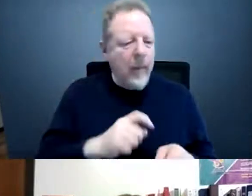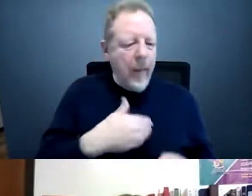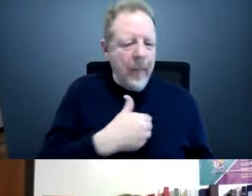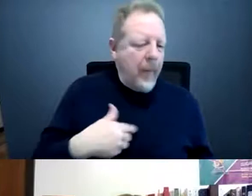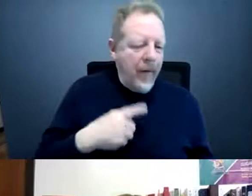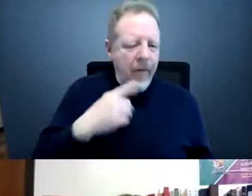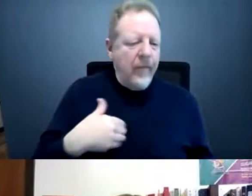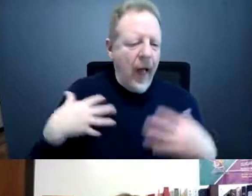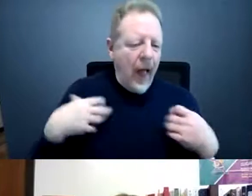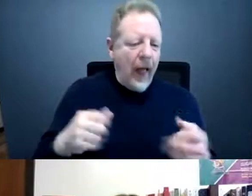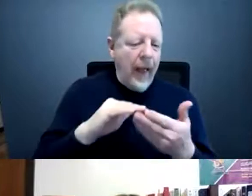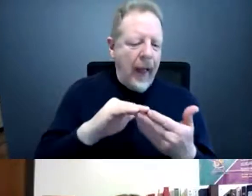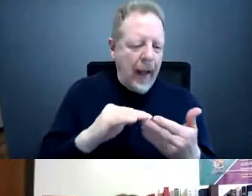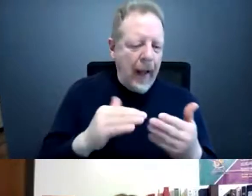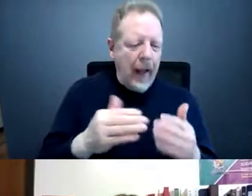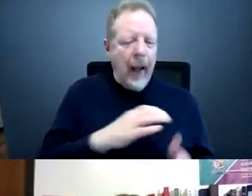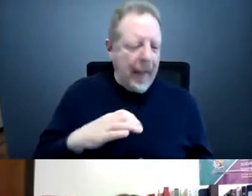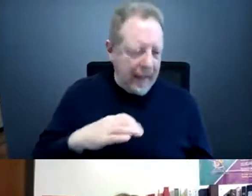Committee. Nice to see everyone.